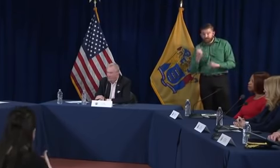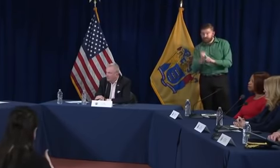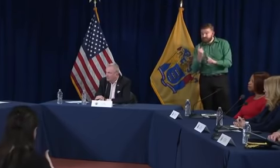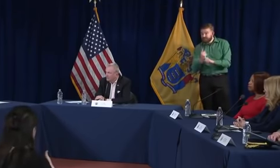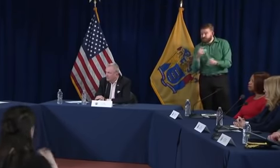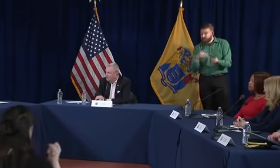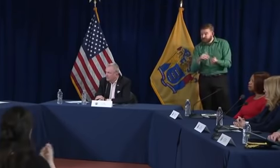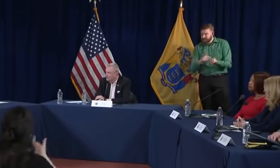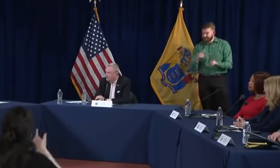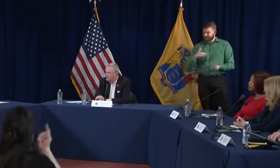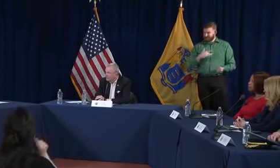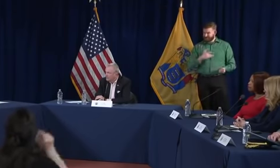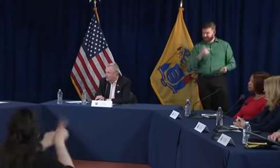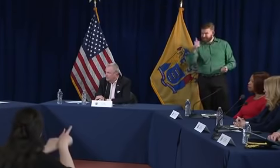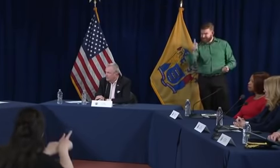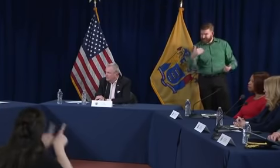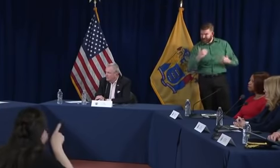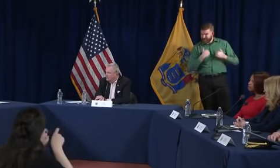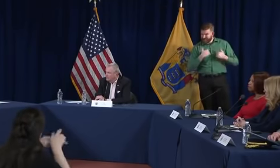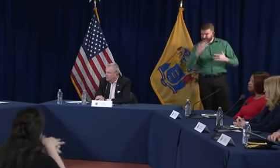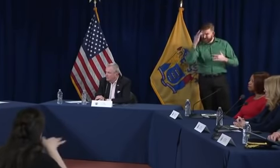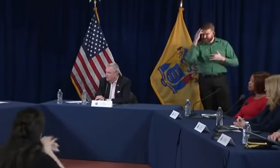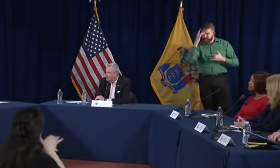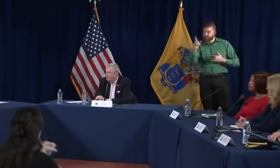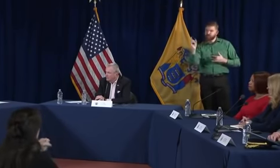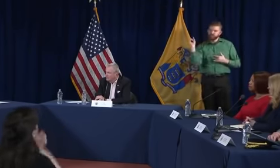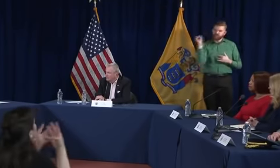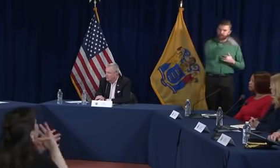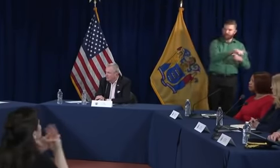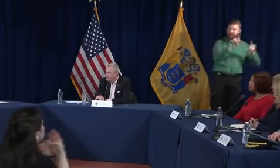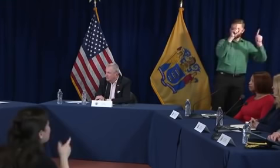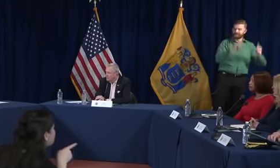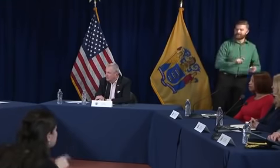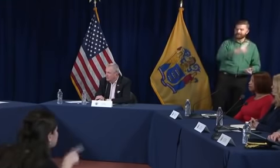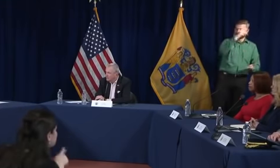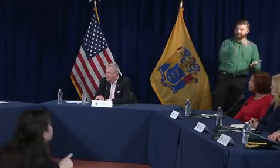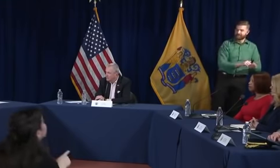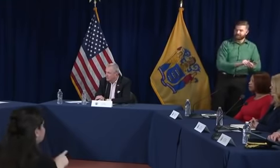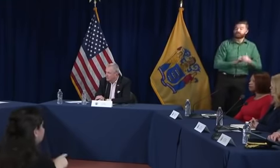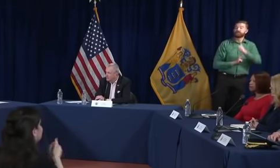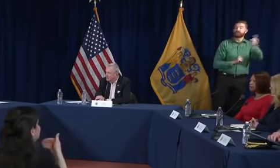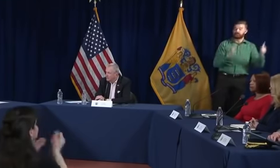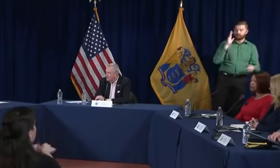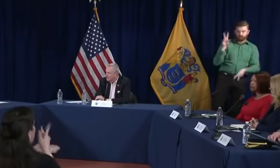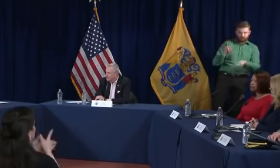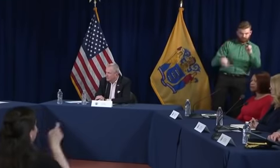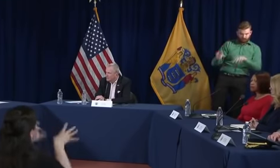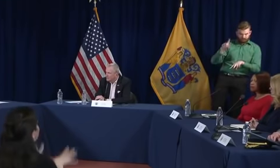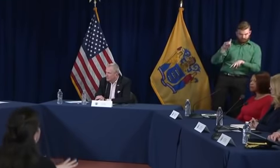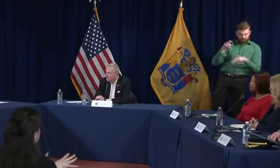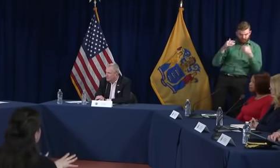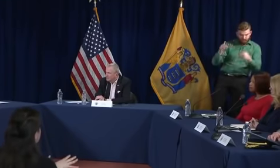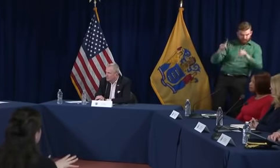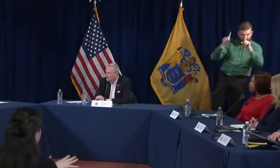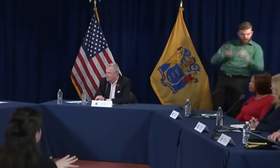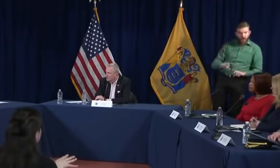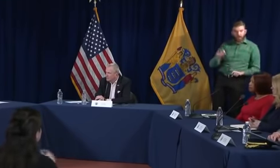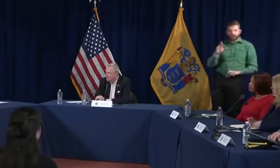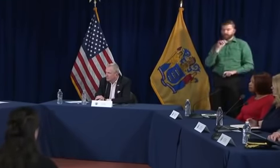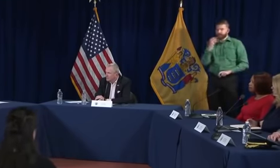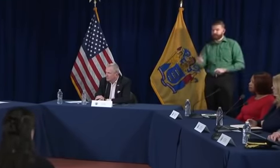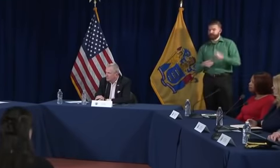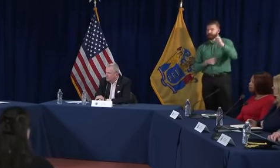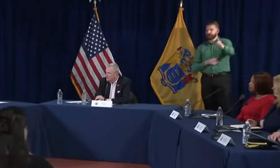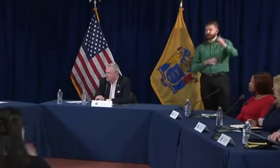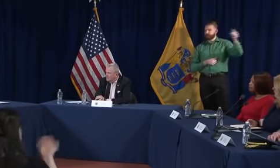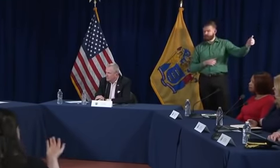gets tested knows the result within a certain period of time. I can't tell you specifically what that period of time will